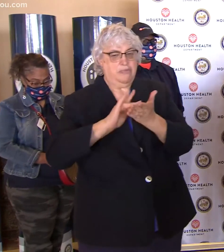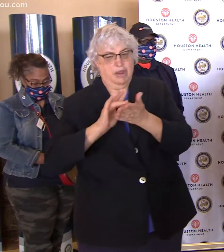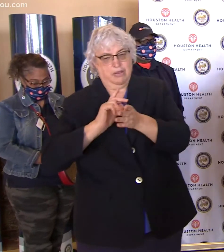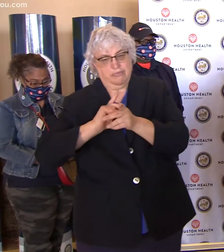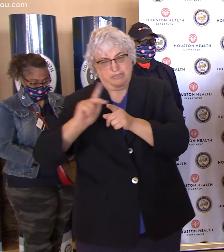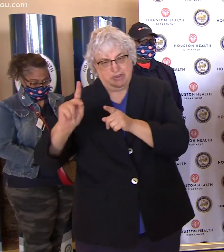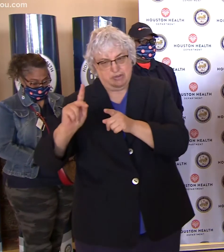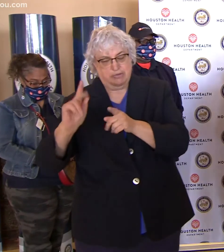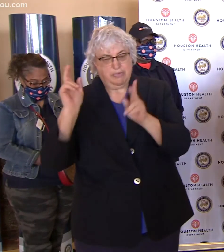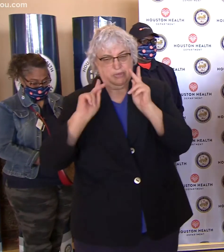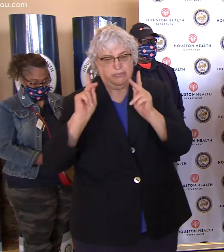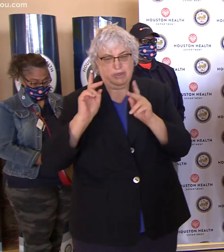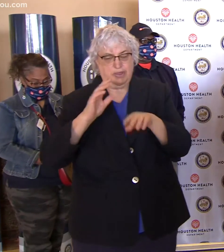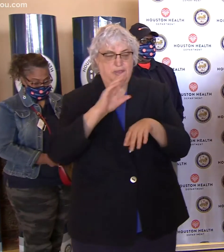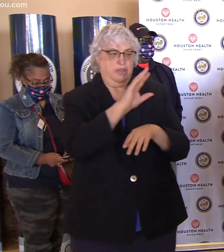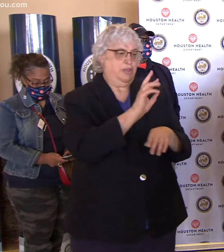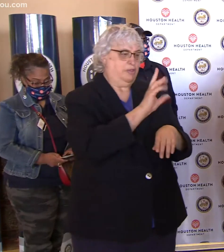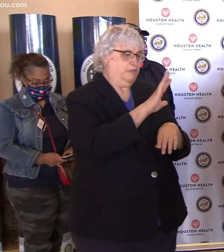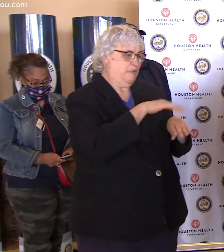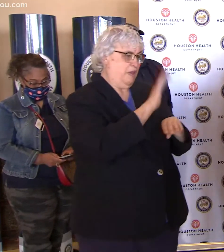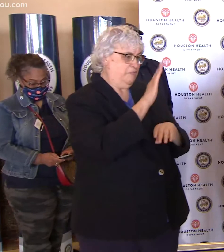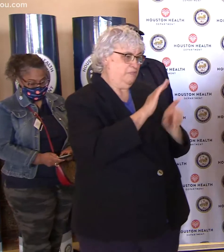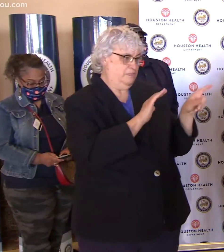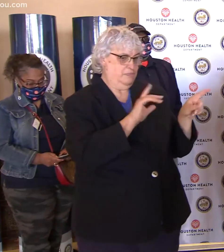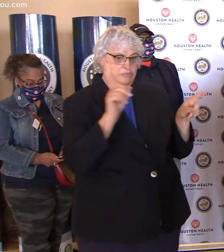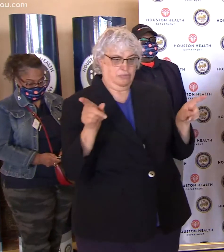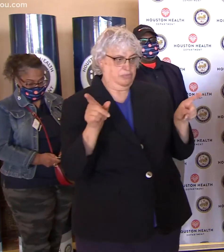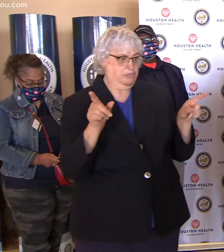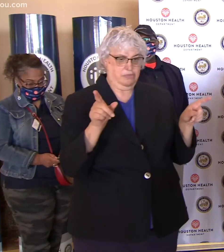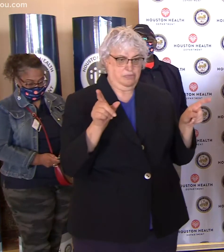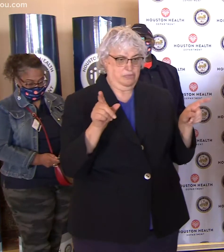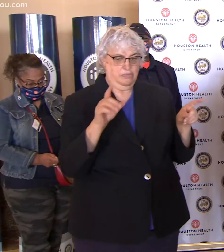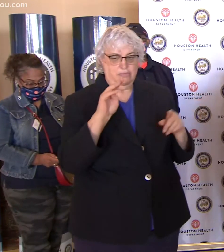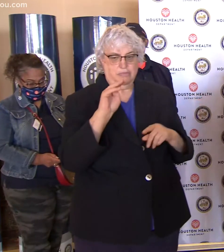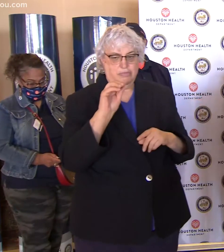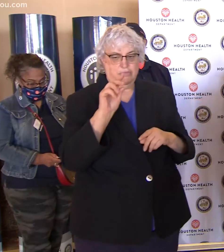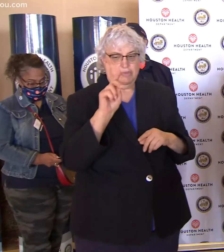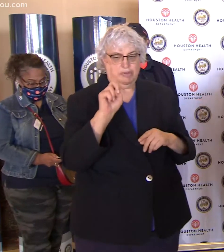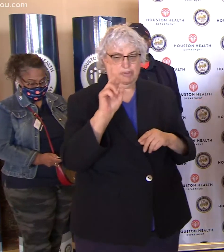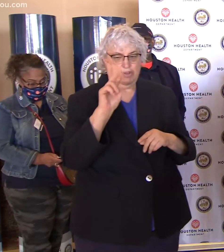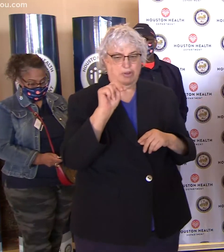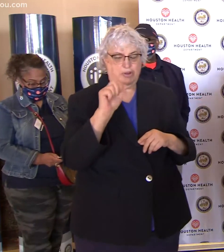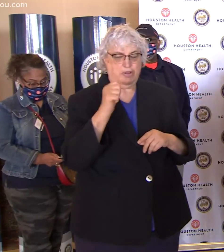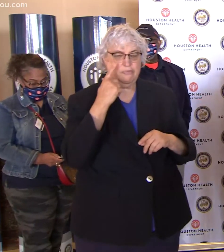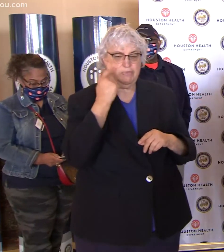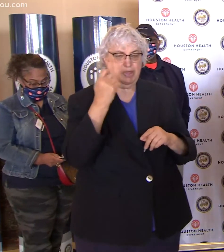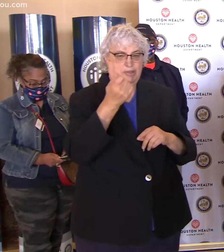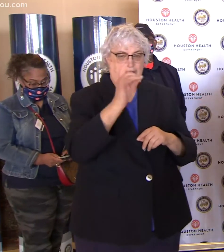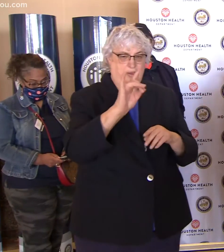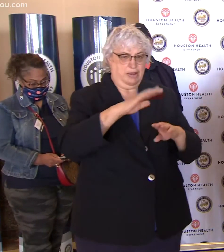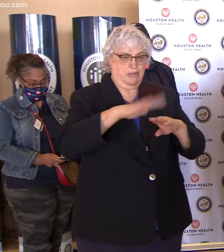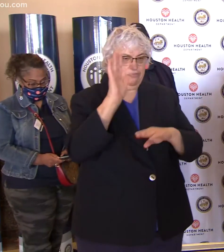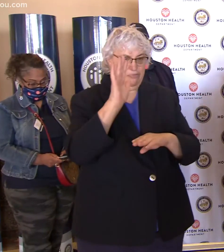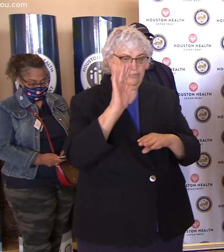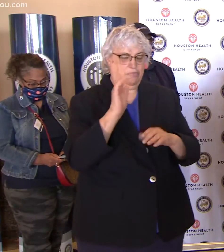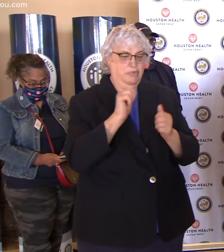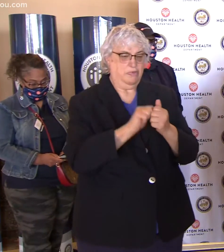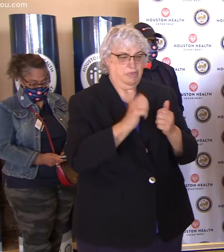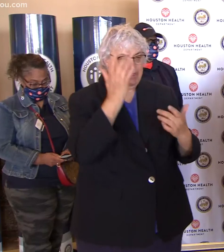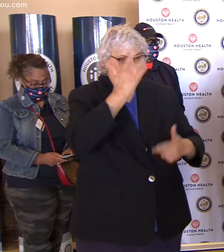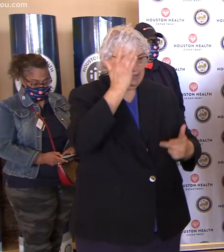professionals, people who are 65 and older, or people for Moderna, people who are 18 and older with a chronic